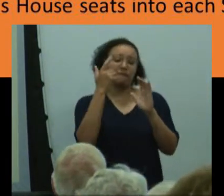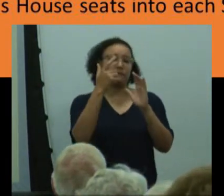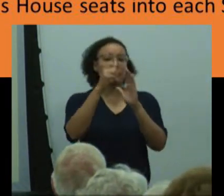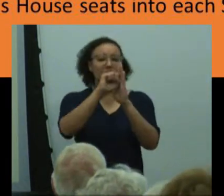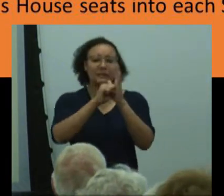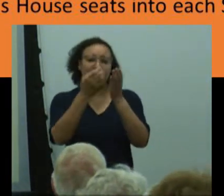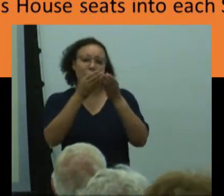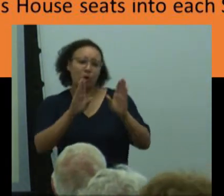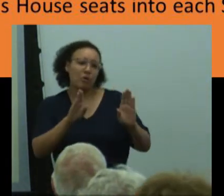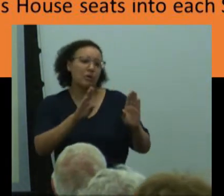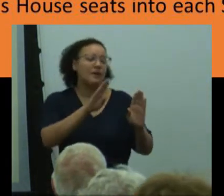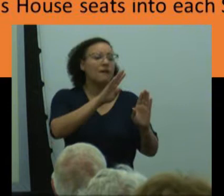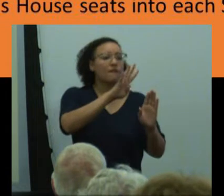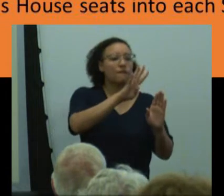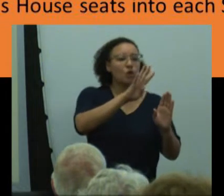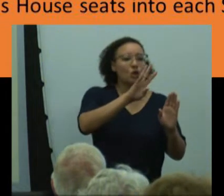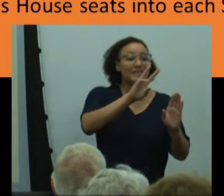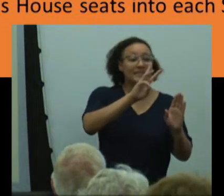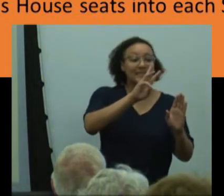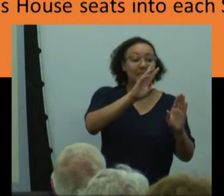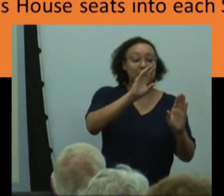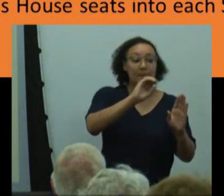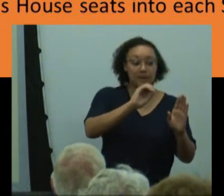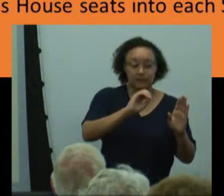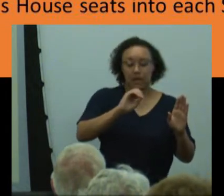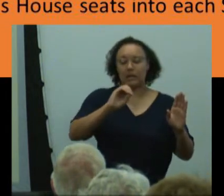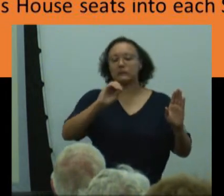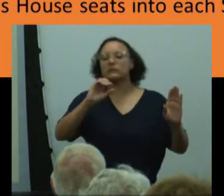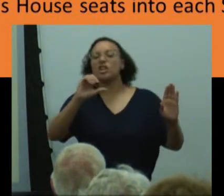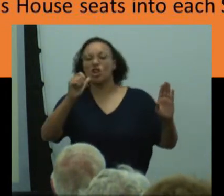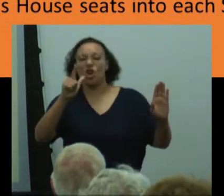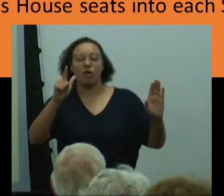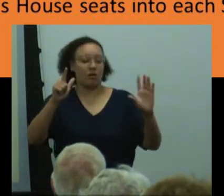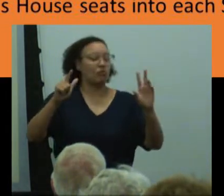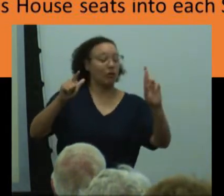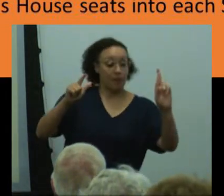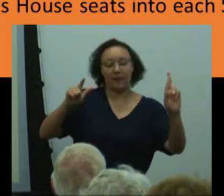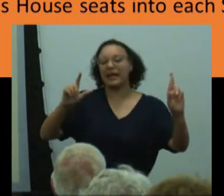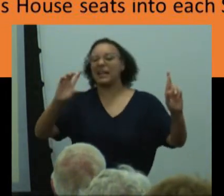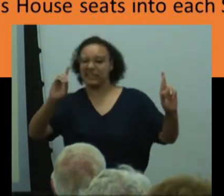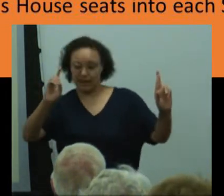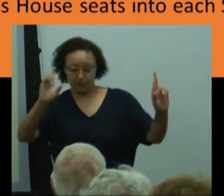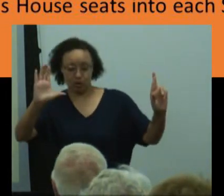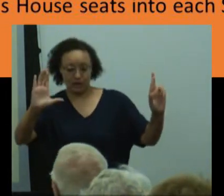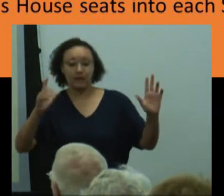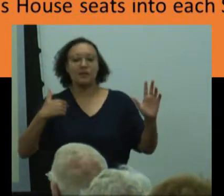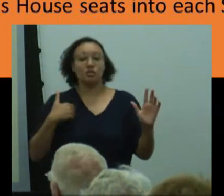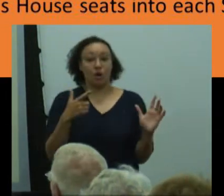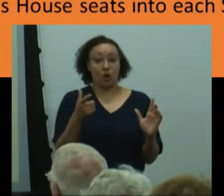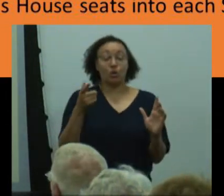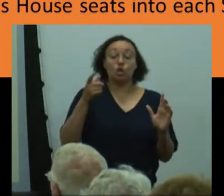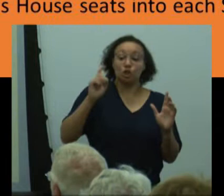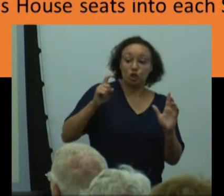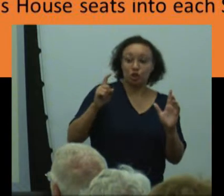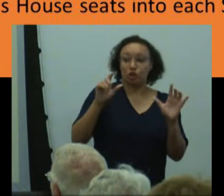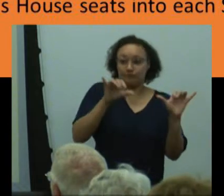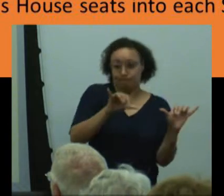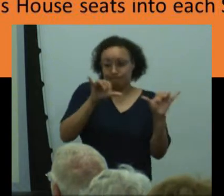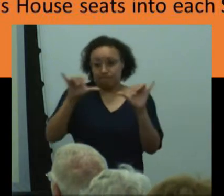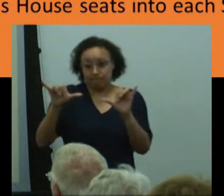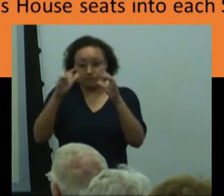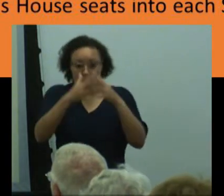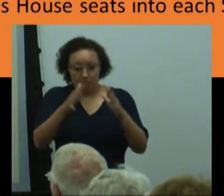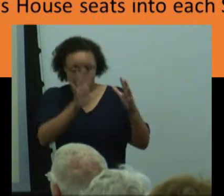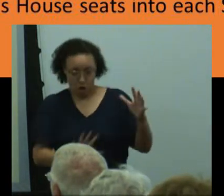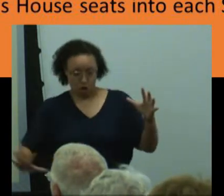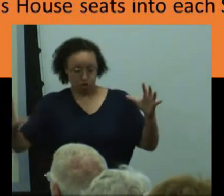Republican, 46% Democrat, the representatives and the senators ought to come out about the same kind of proportion under the redistricting. So